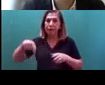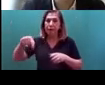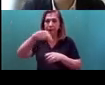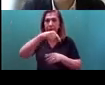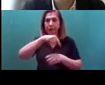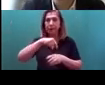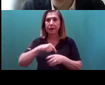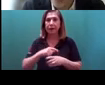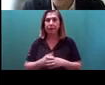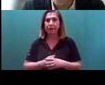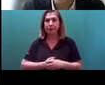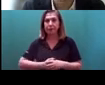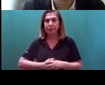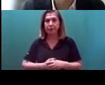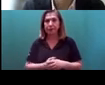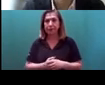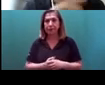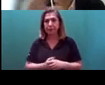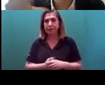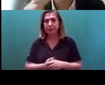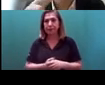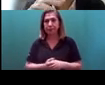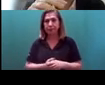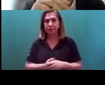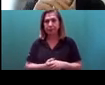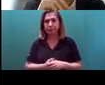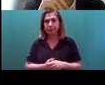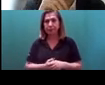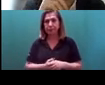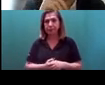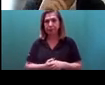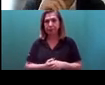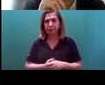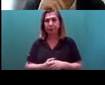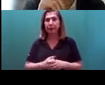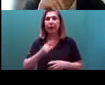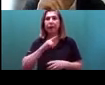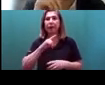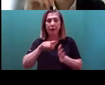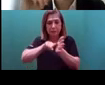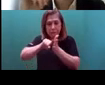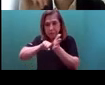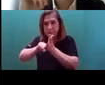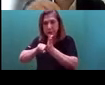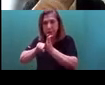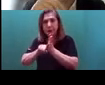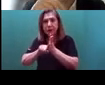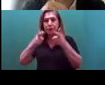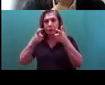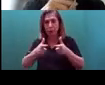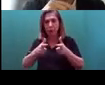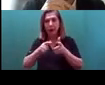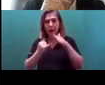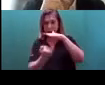with this, let's say, with this district, with a research institution that is also